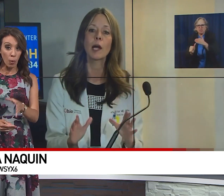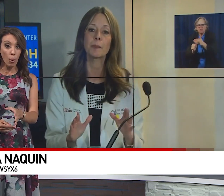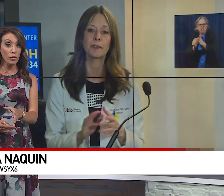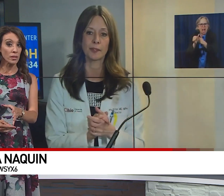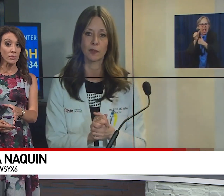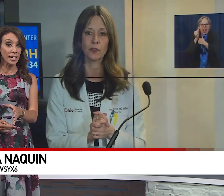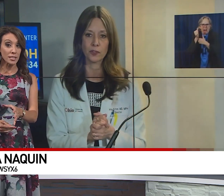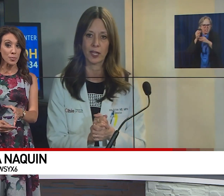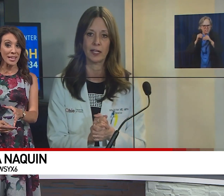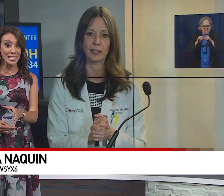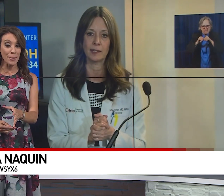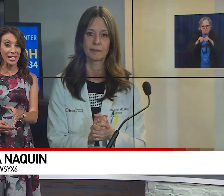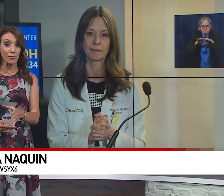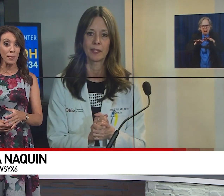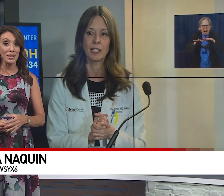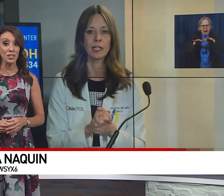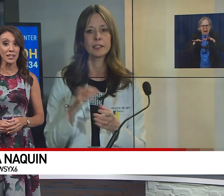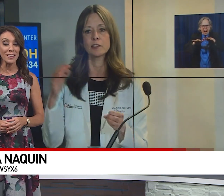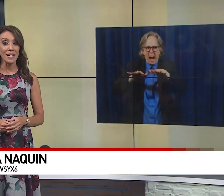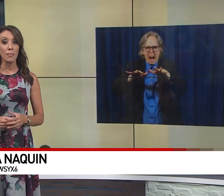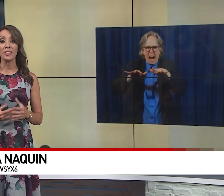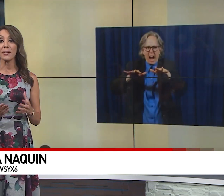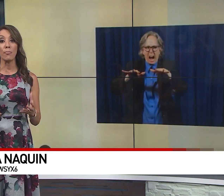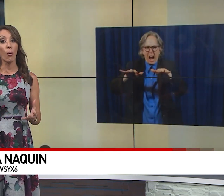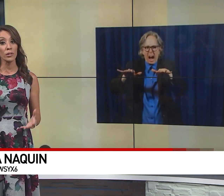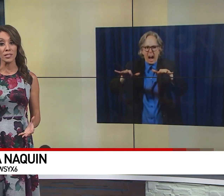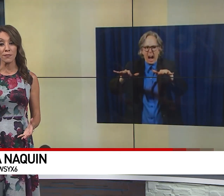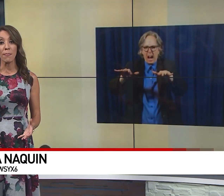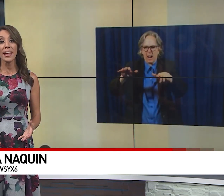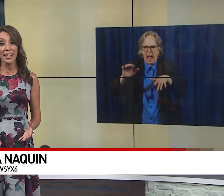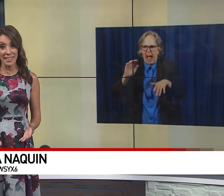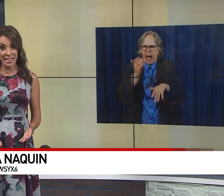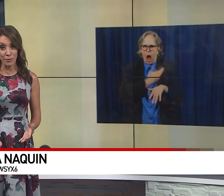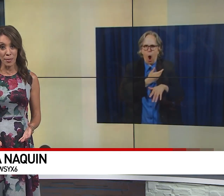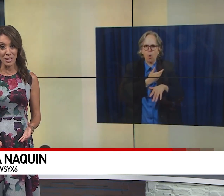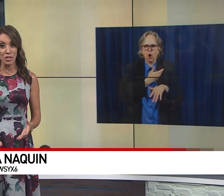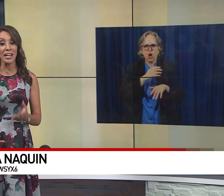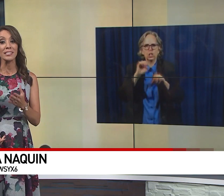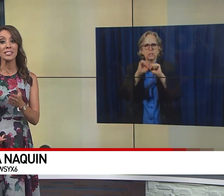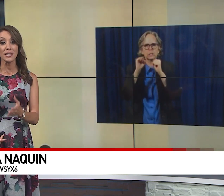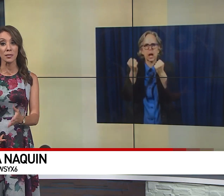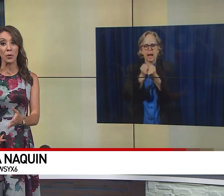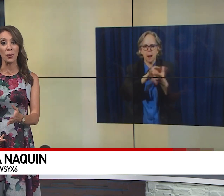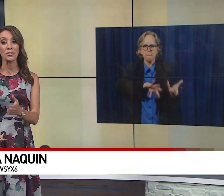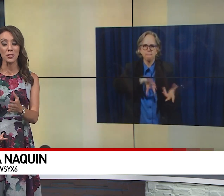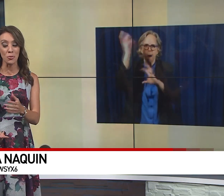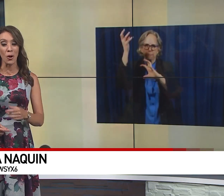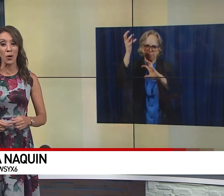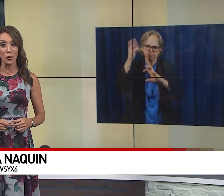more than the latest pandemic information, but the importance of making that information accessible to all.